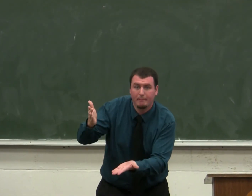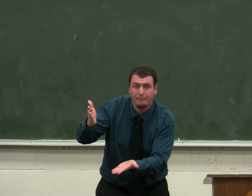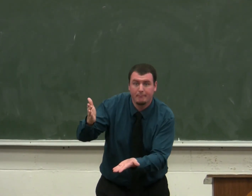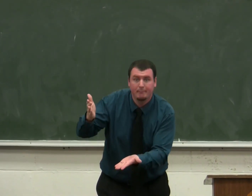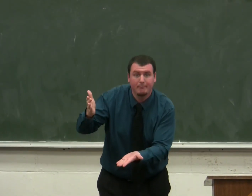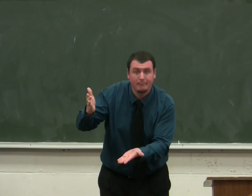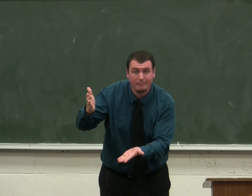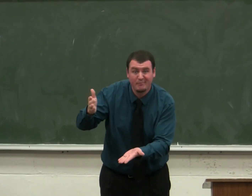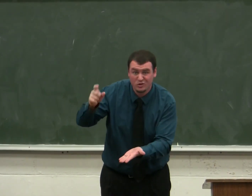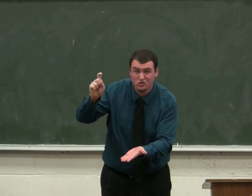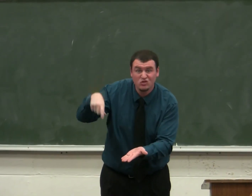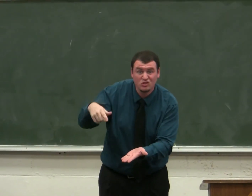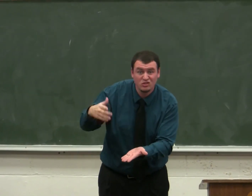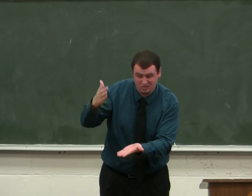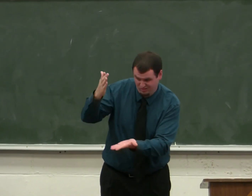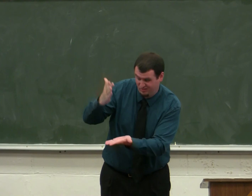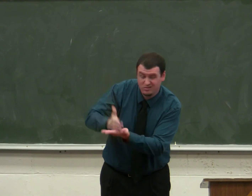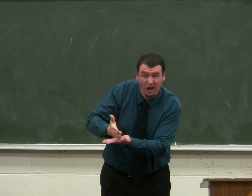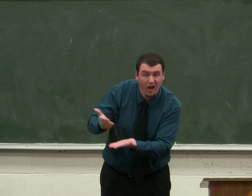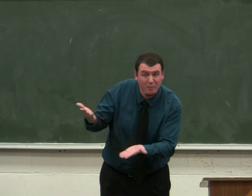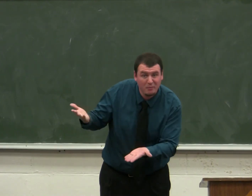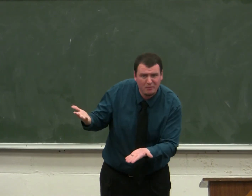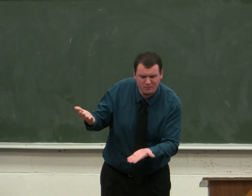That needs to stop.